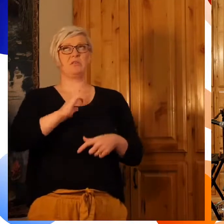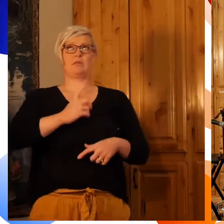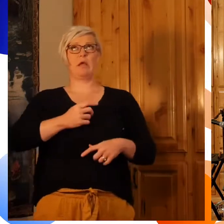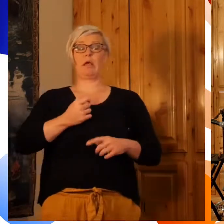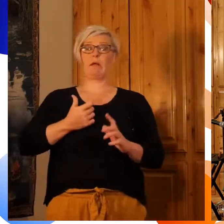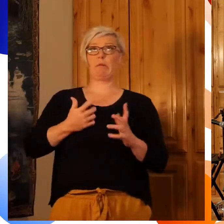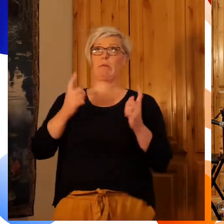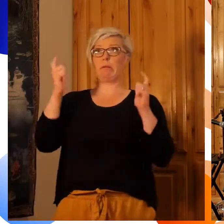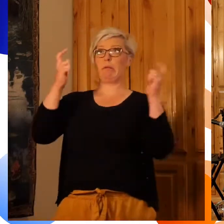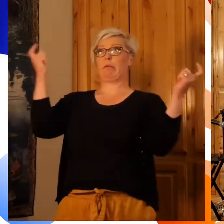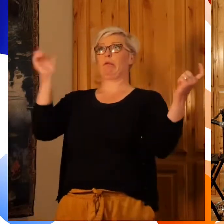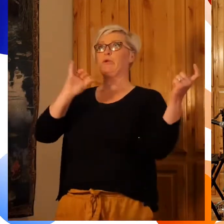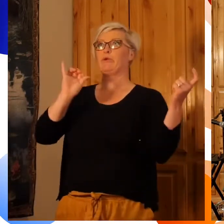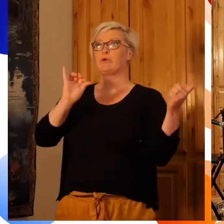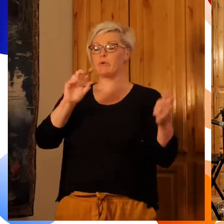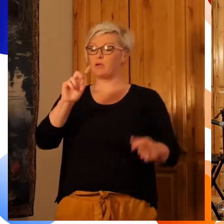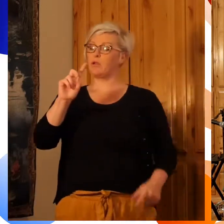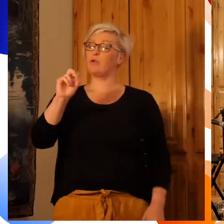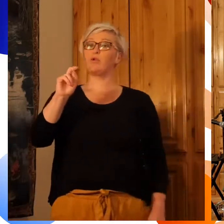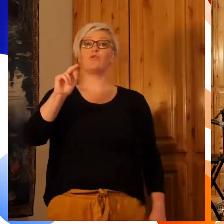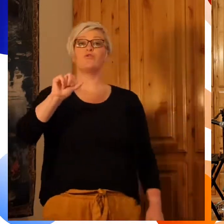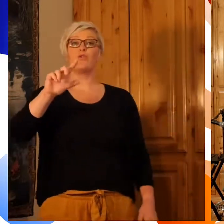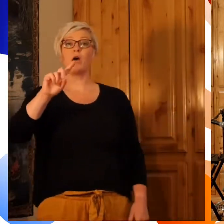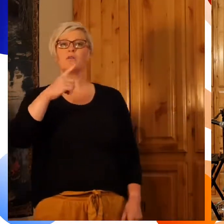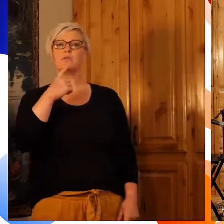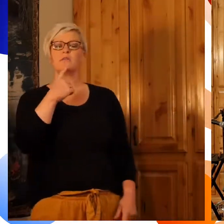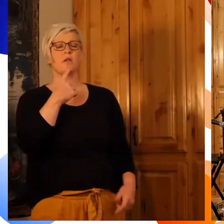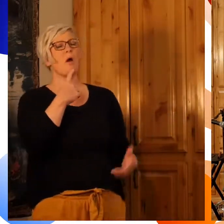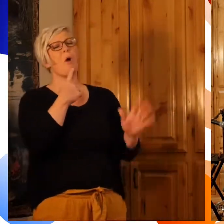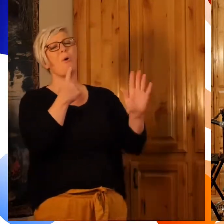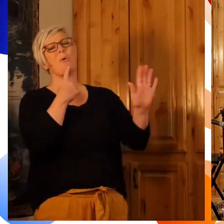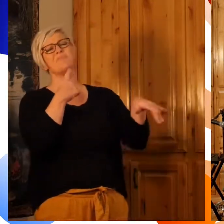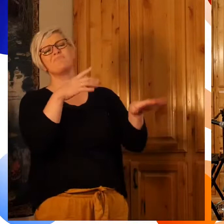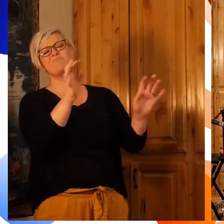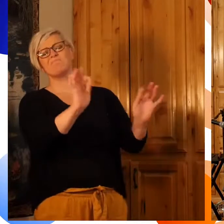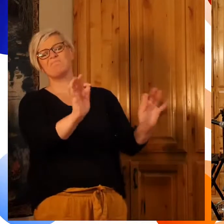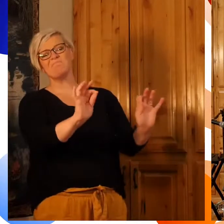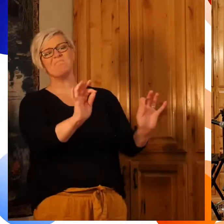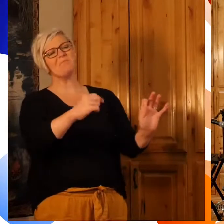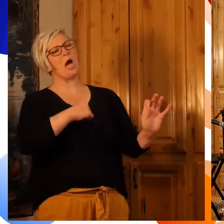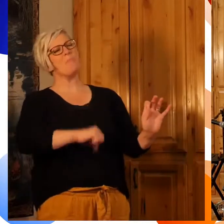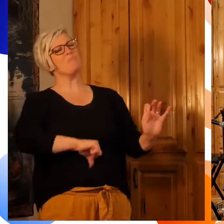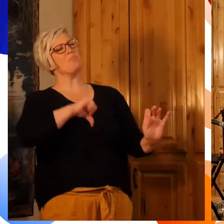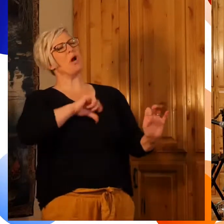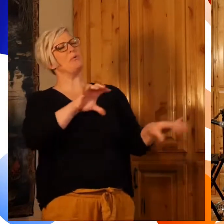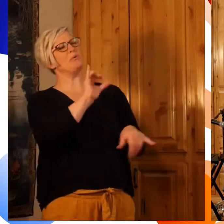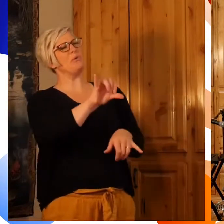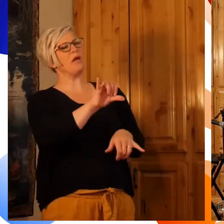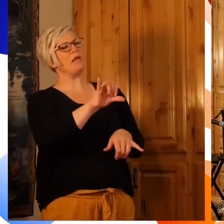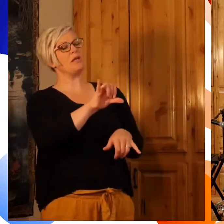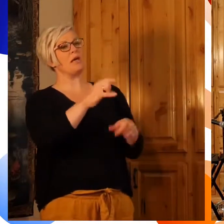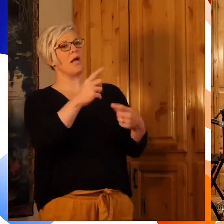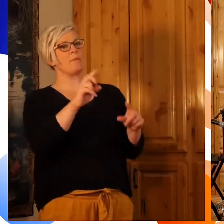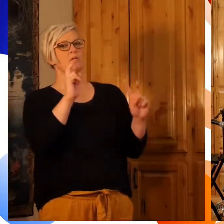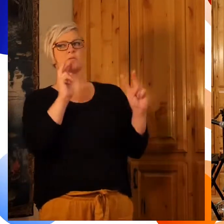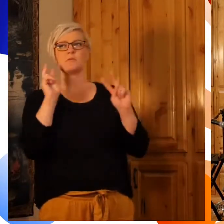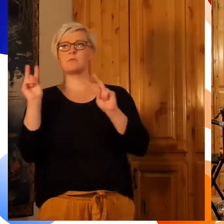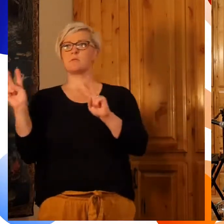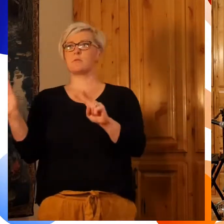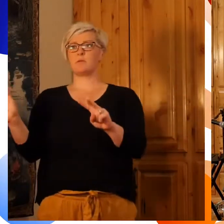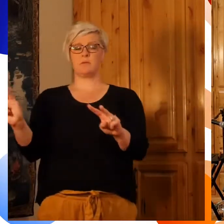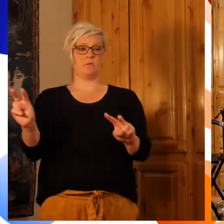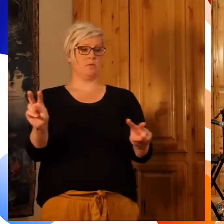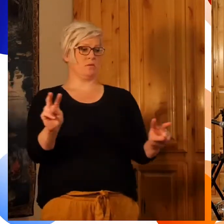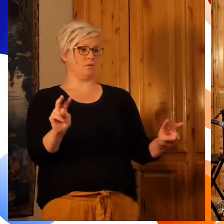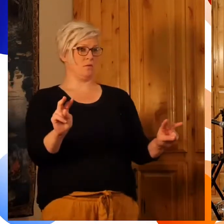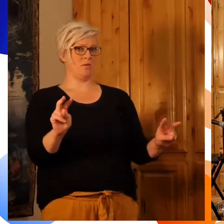said, well, think nothing of it. I was proud to do it. And Donald looked around, and a great wedding feast was all set,